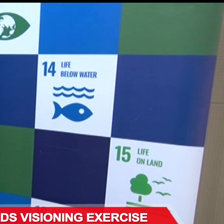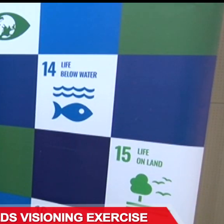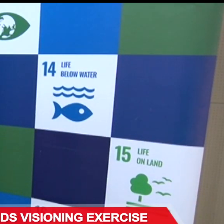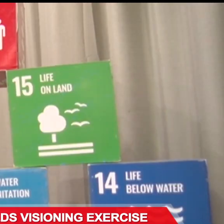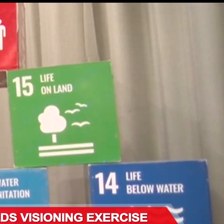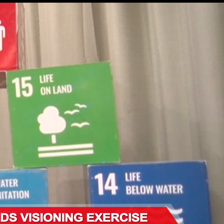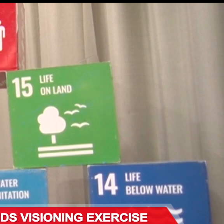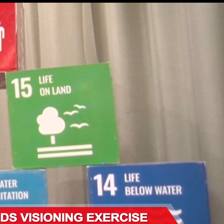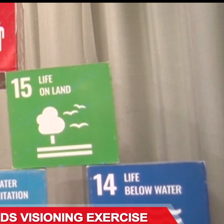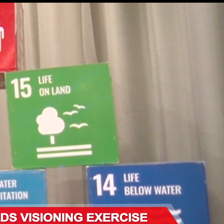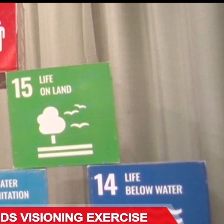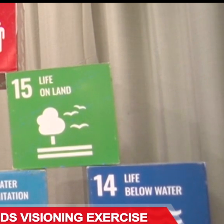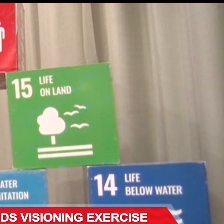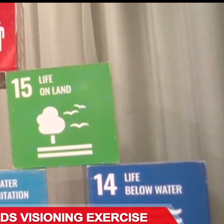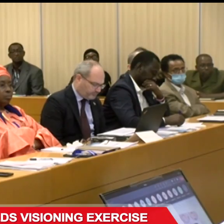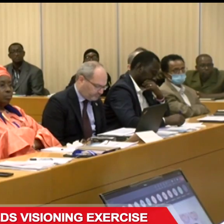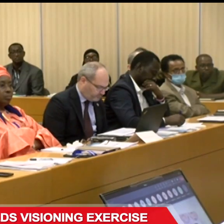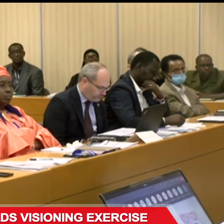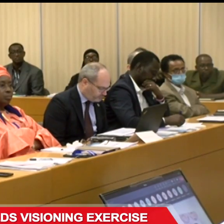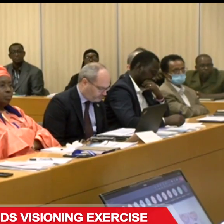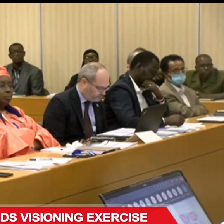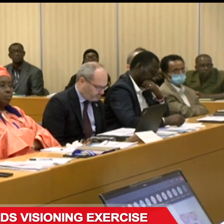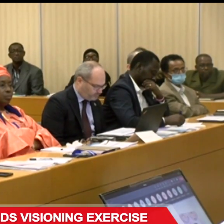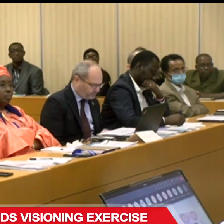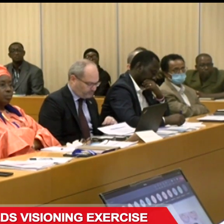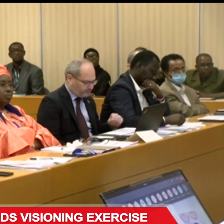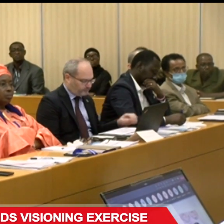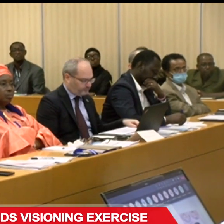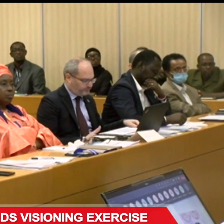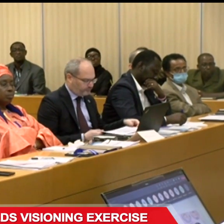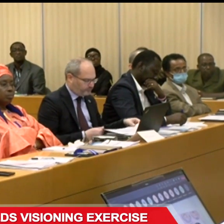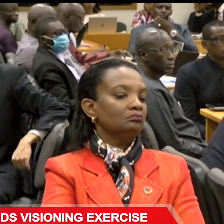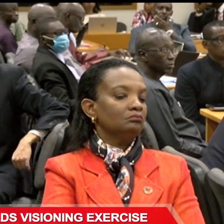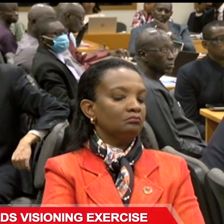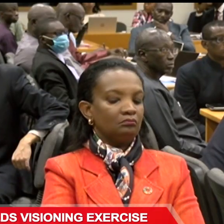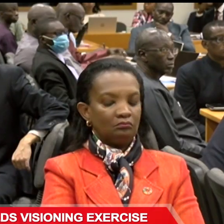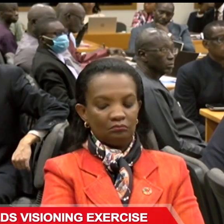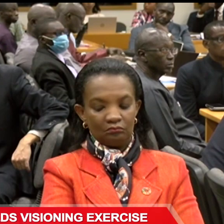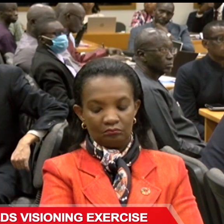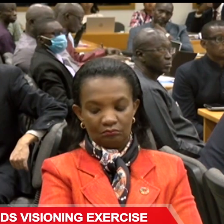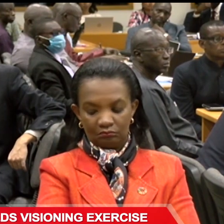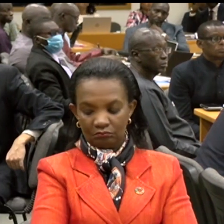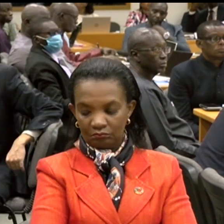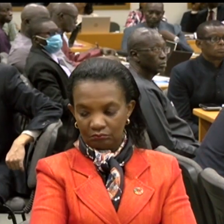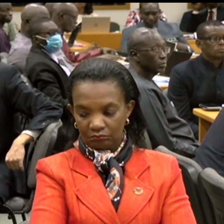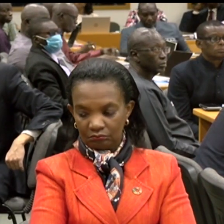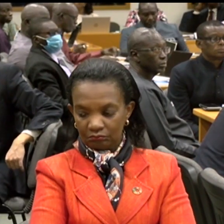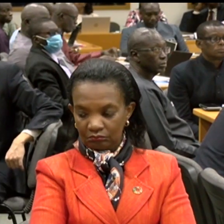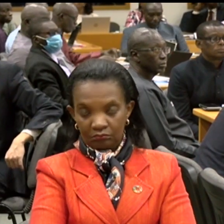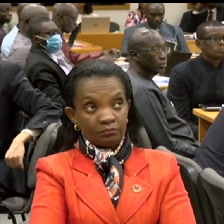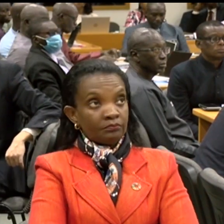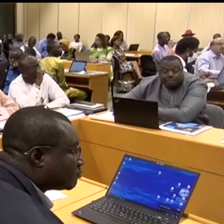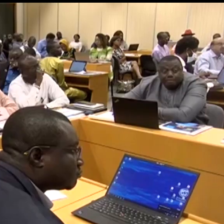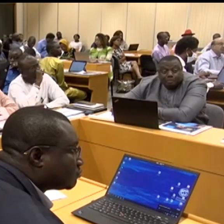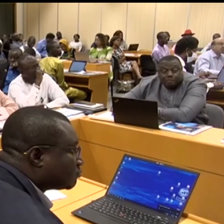in support of the government's development plan in various sectors. Strengthening this cooperation, a three-day visioning exercise